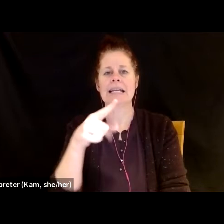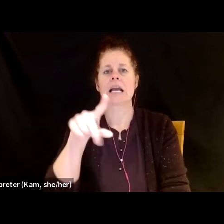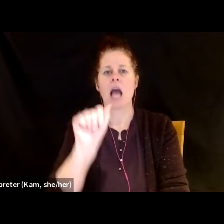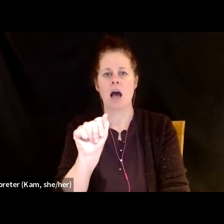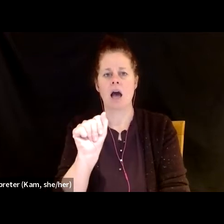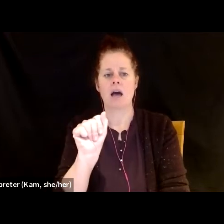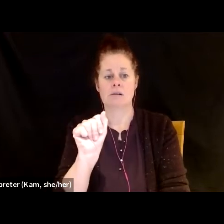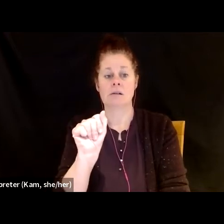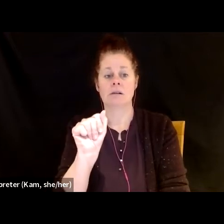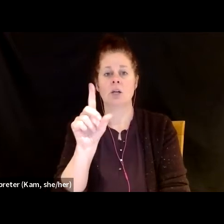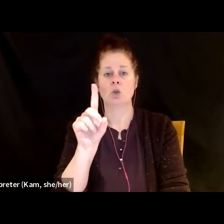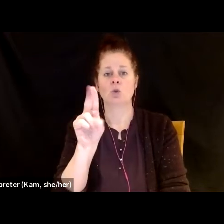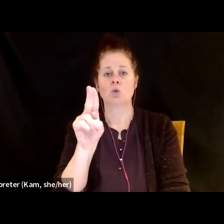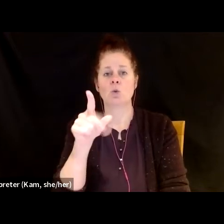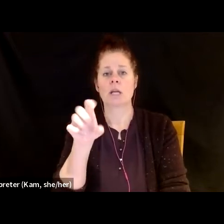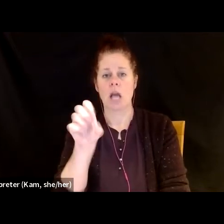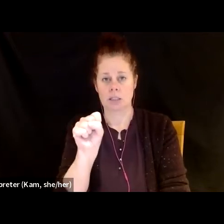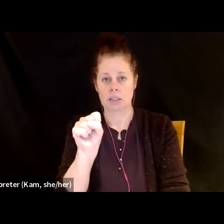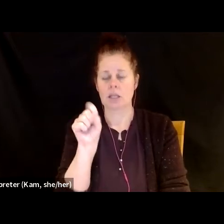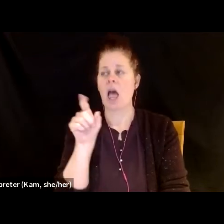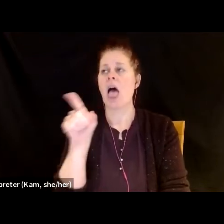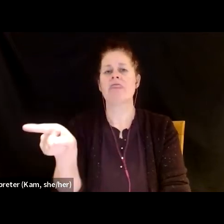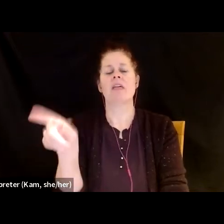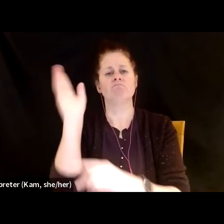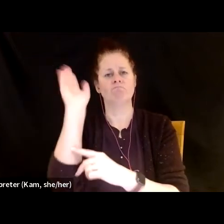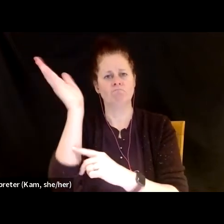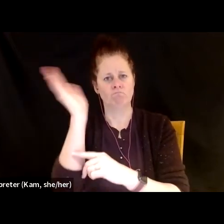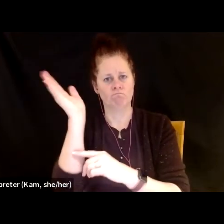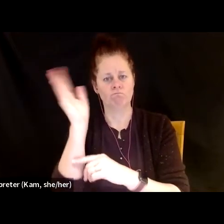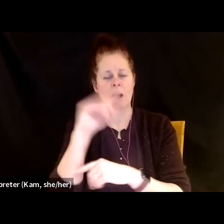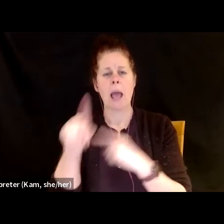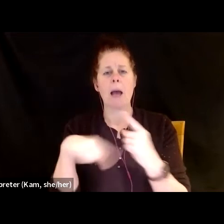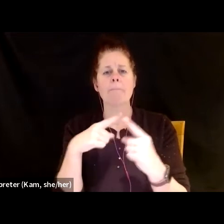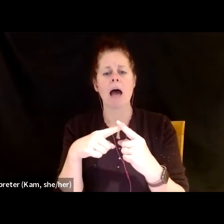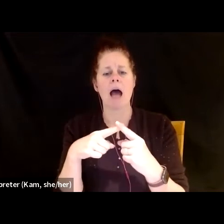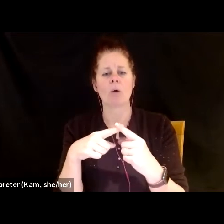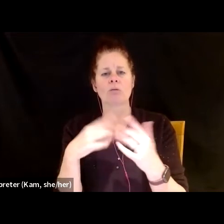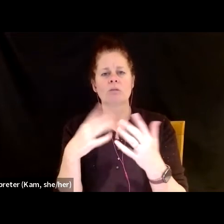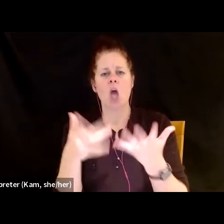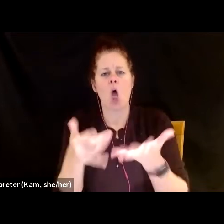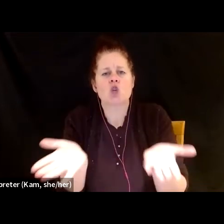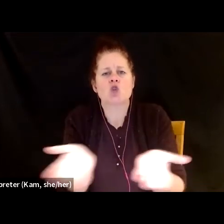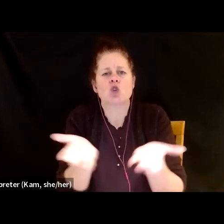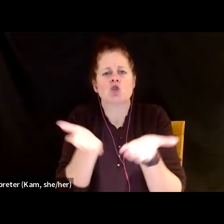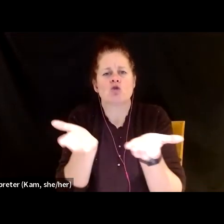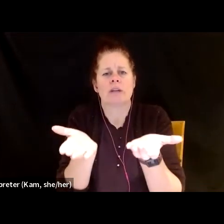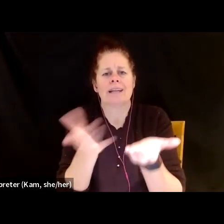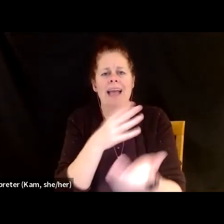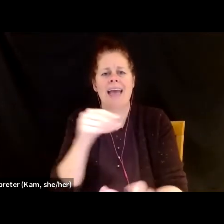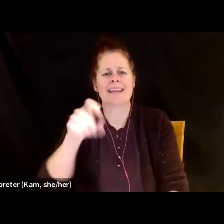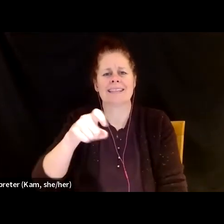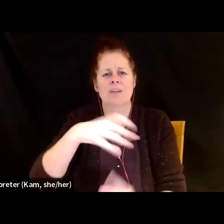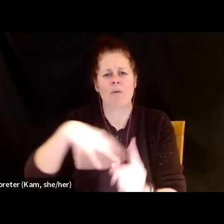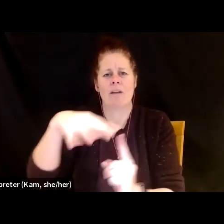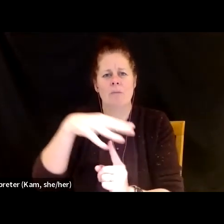social experiences that provide nurturing and necessary environments for Black students to